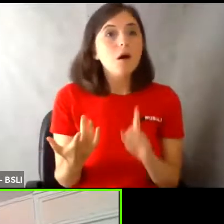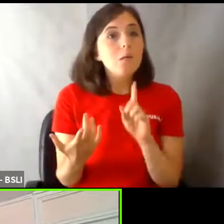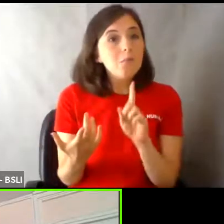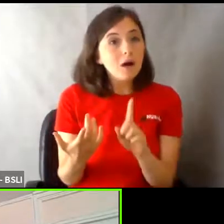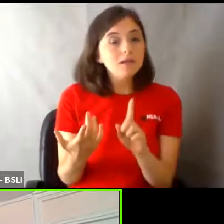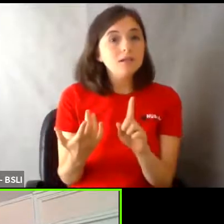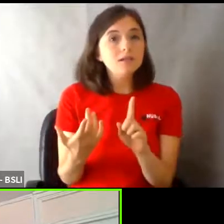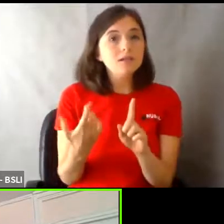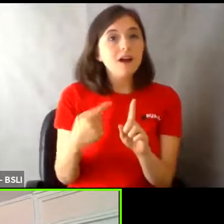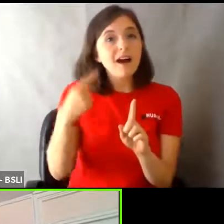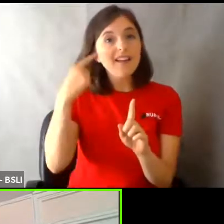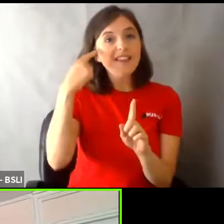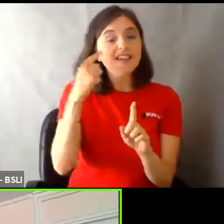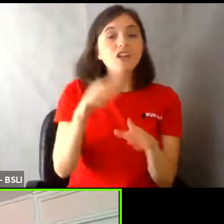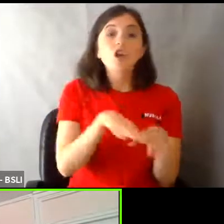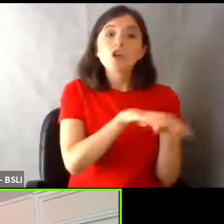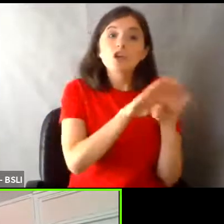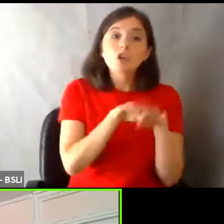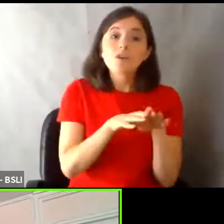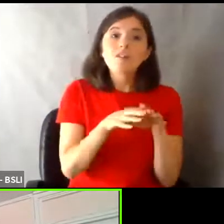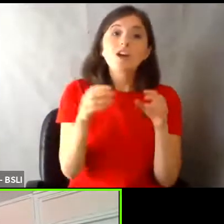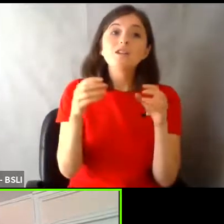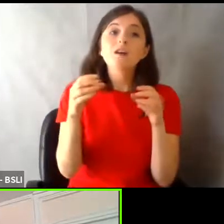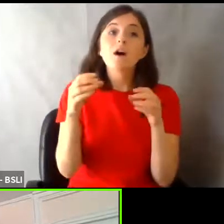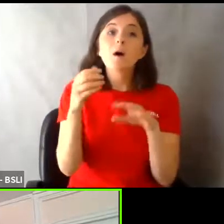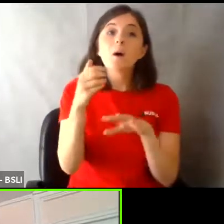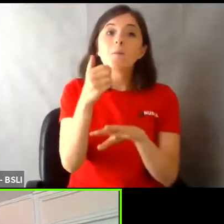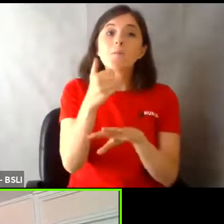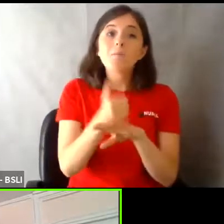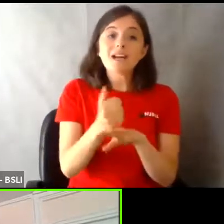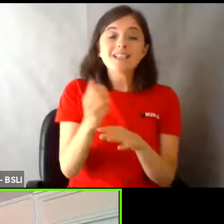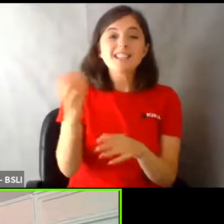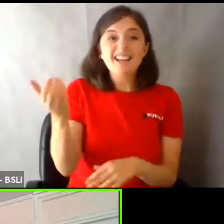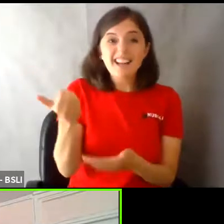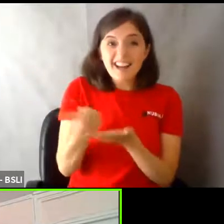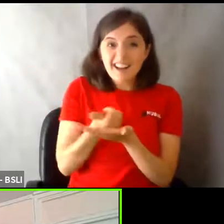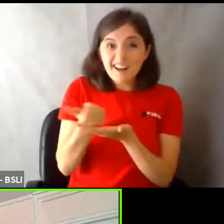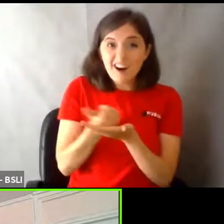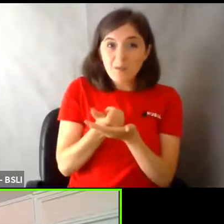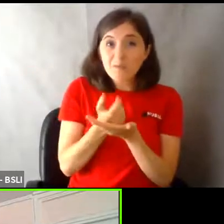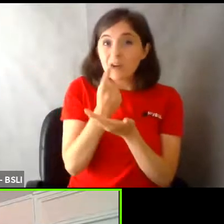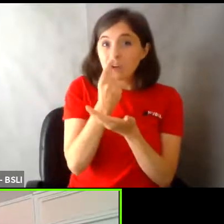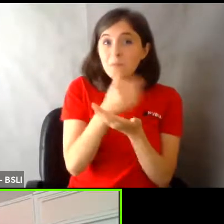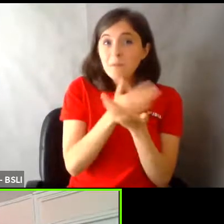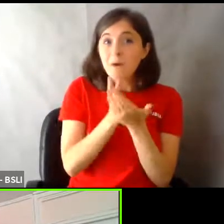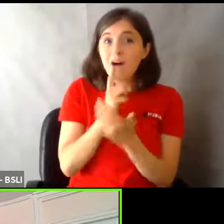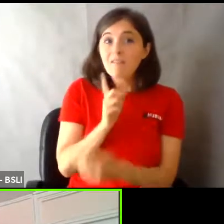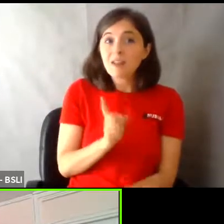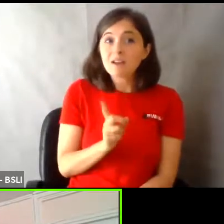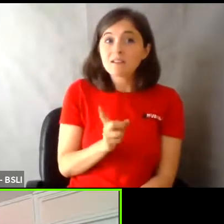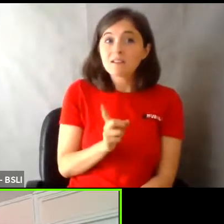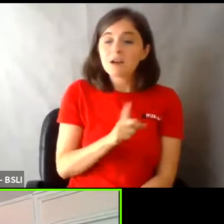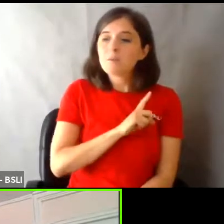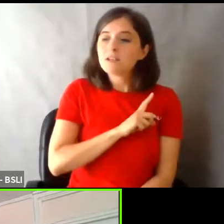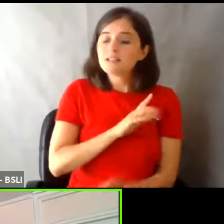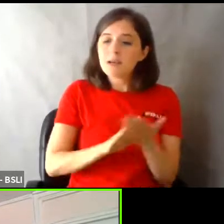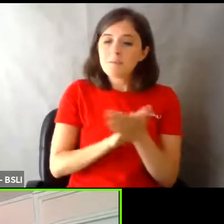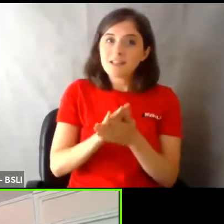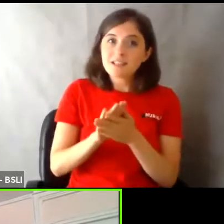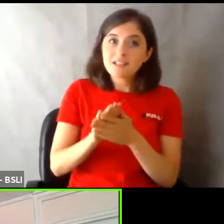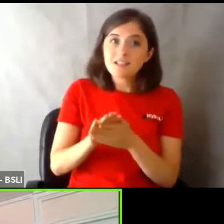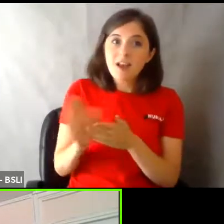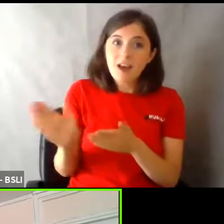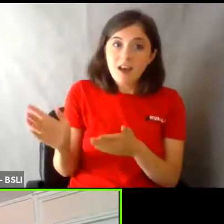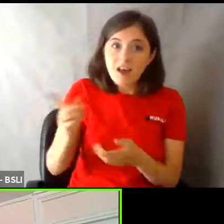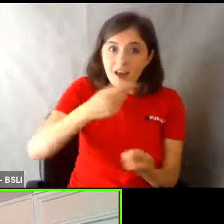that universal basic income has got a part to play in that as well, because it gives everybody then a